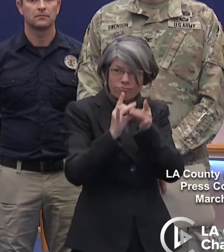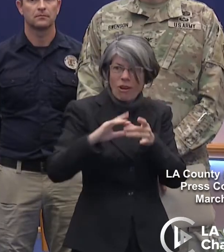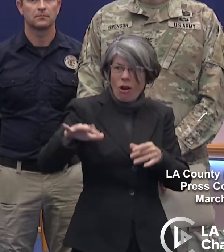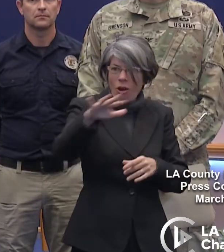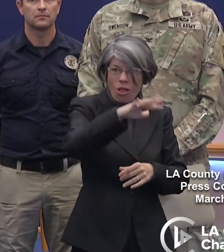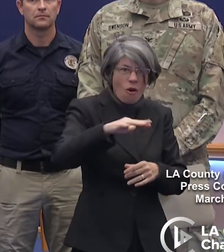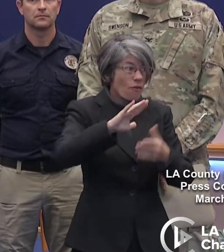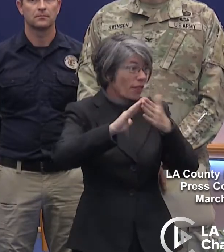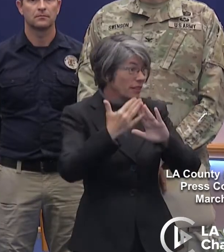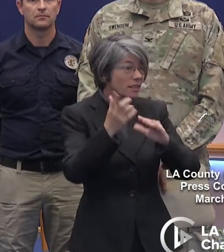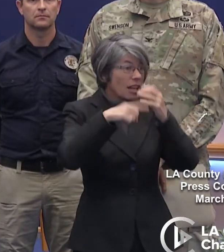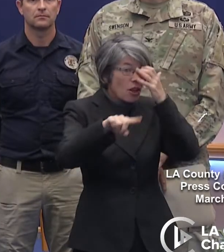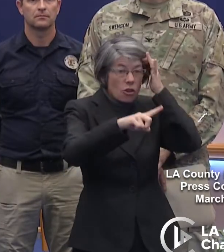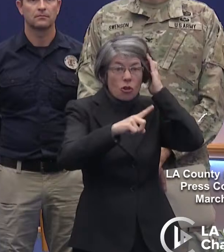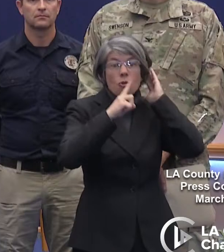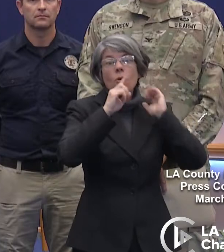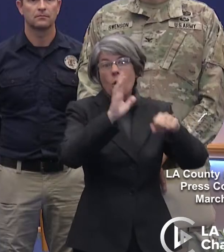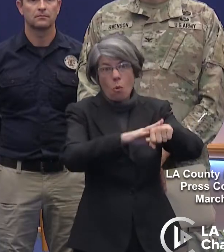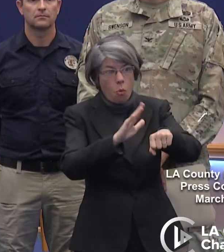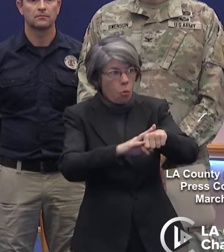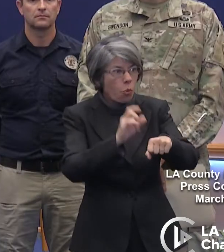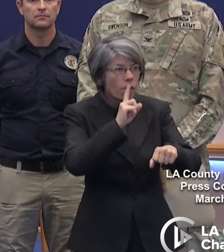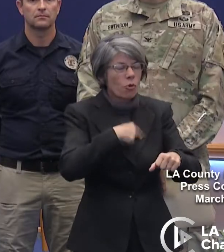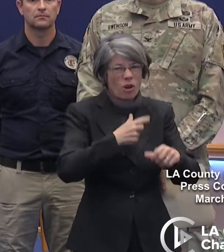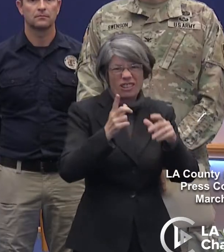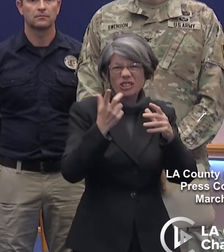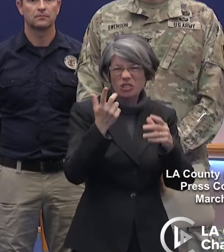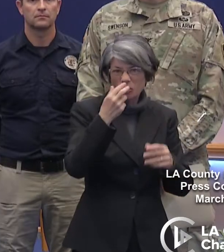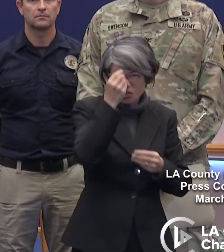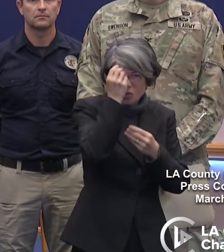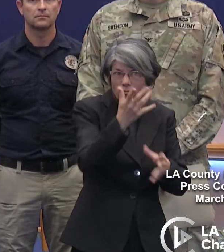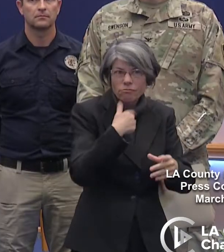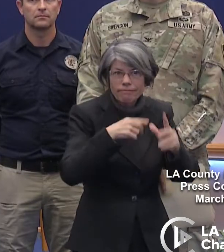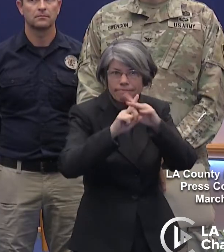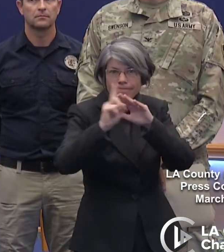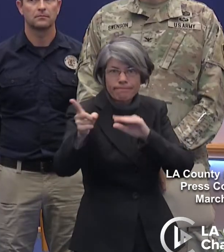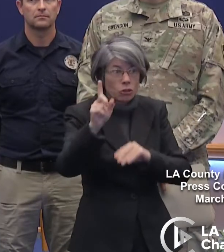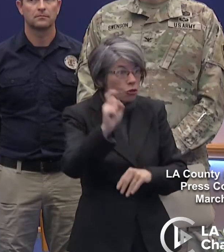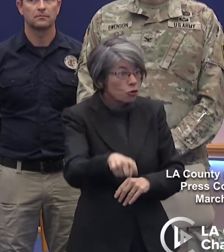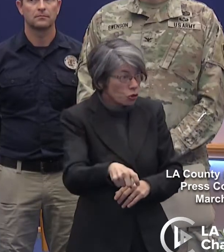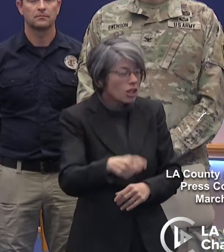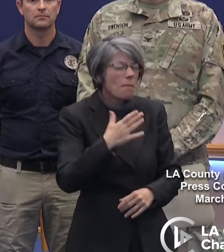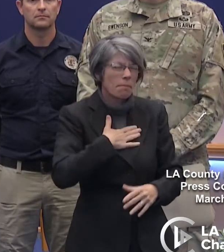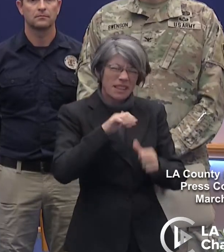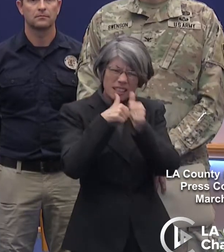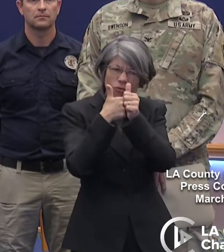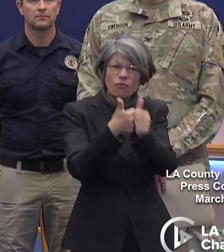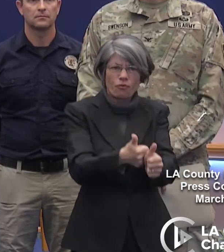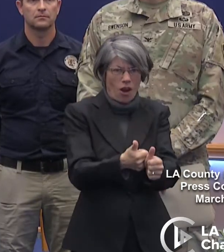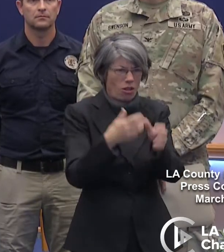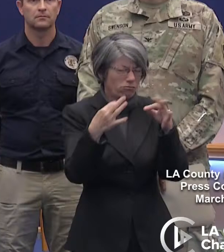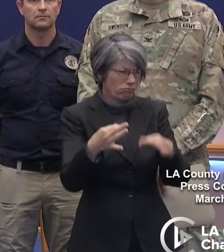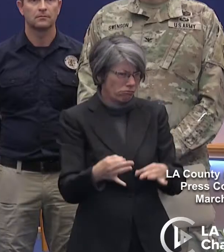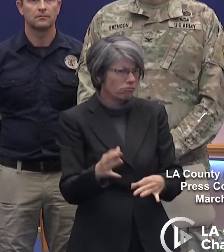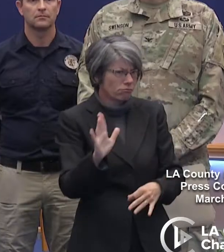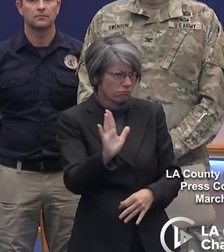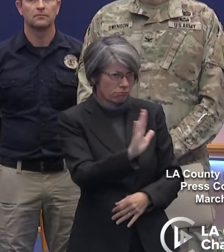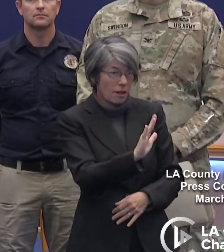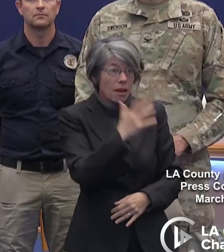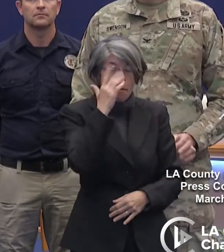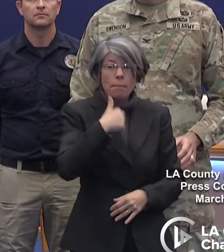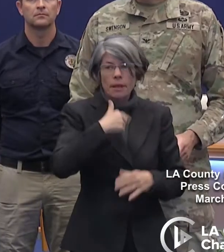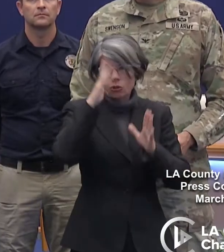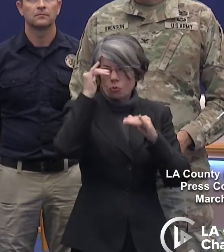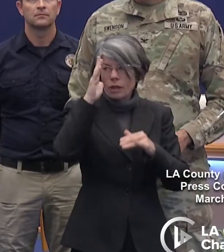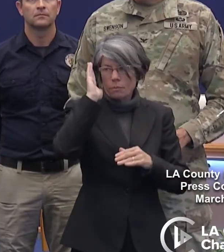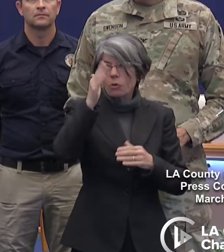of you who are being given a warning or given an evacuation direction, we ask that you comply with those directions because we do